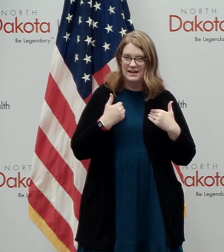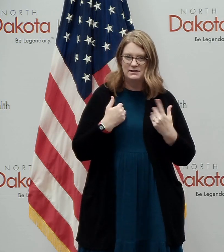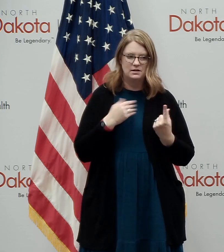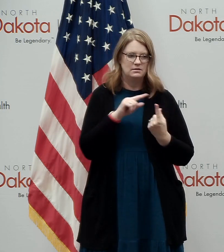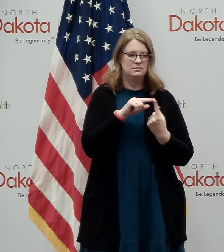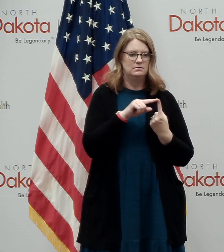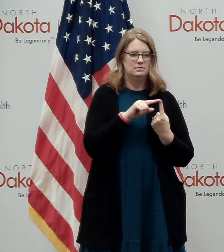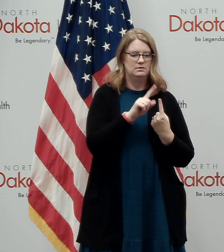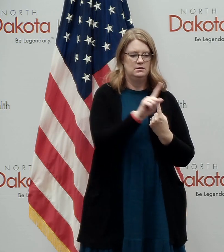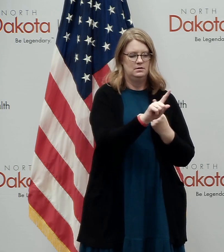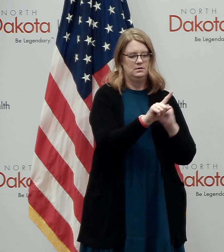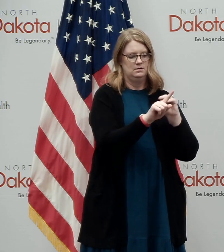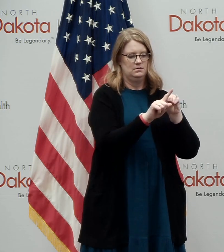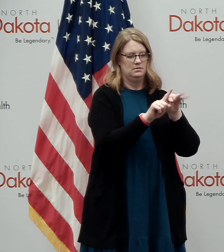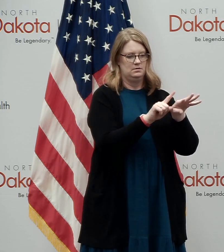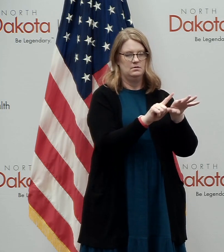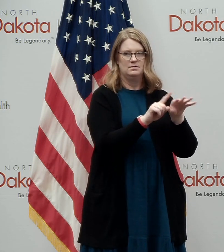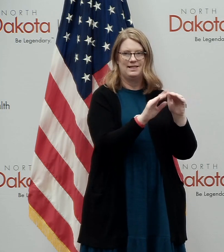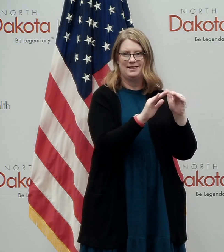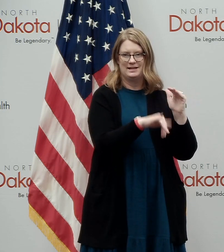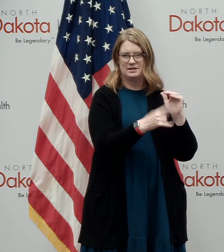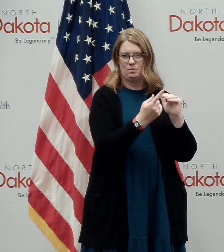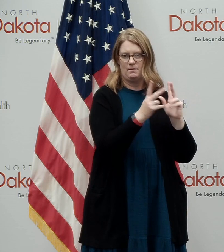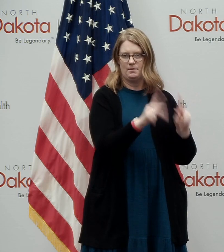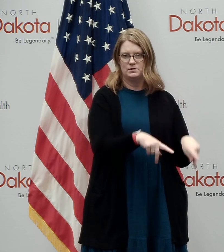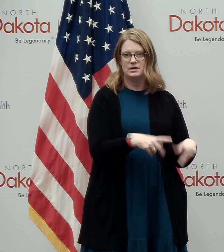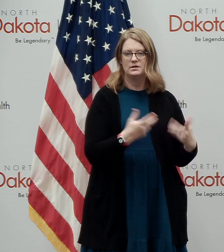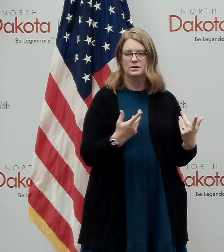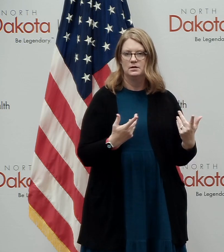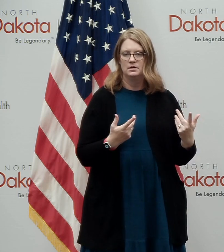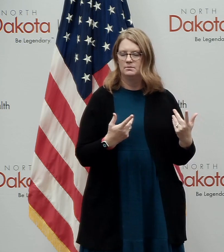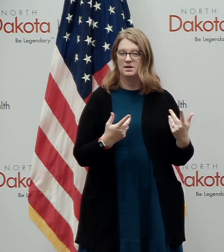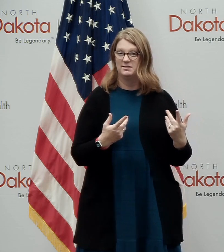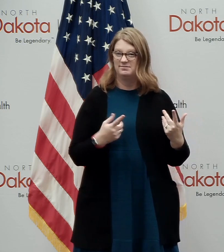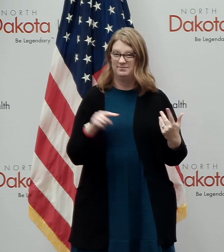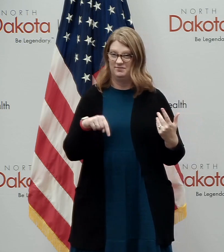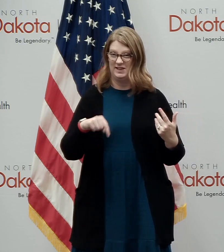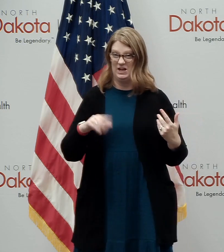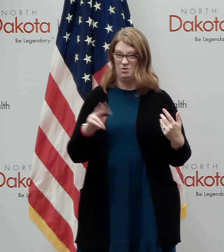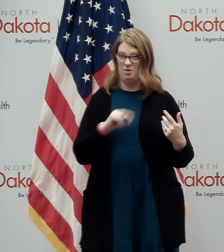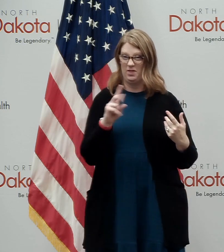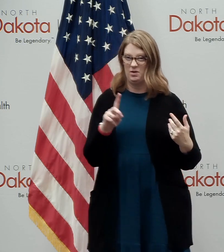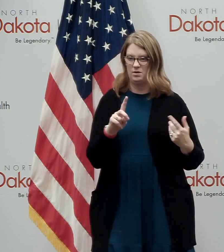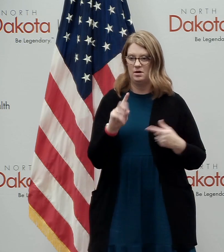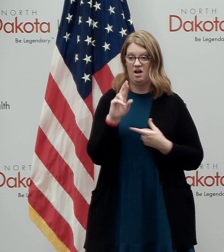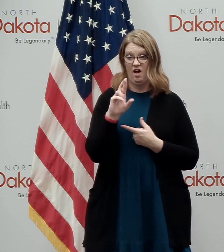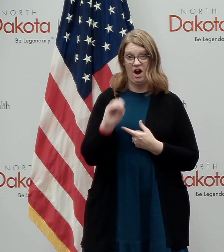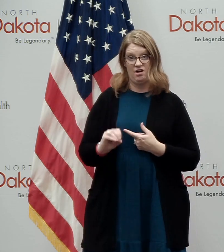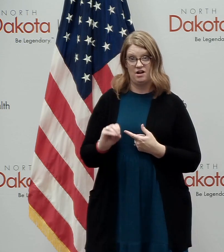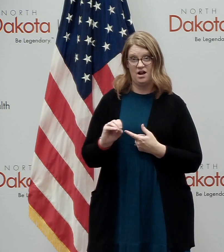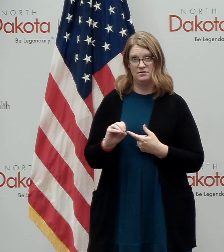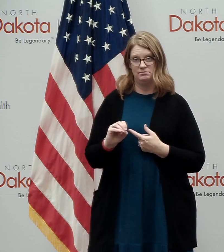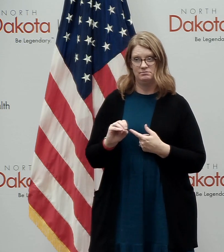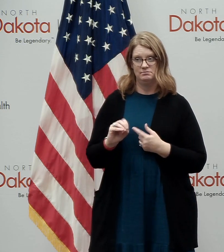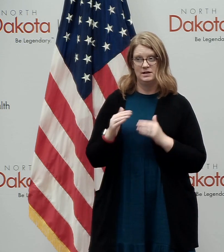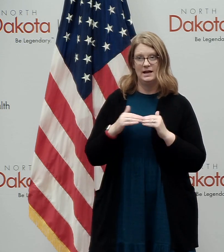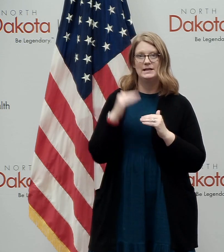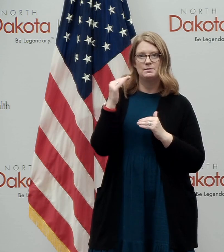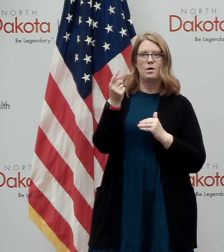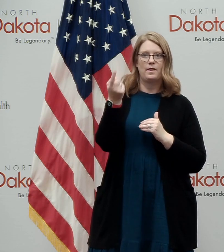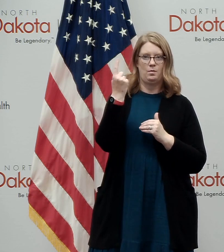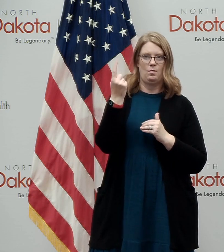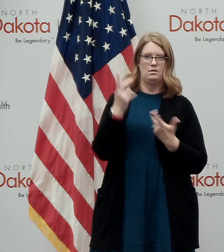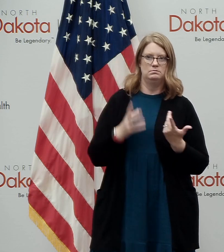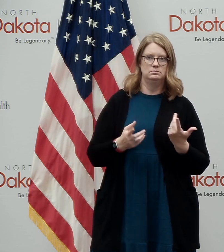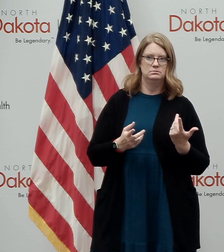someone who spreads it to less than one person. It's clear that in North Dakota right now, our R-naught number is higher than one, because that's why our